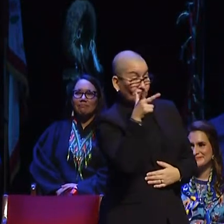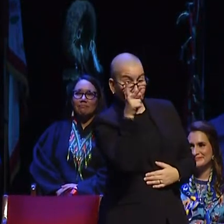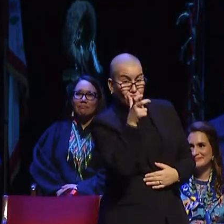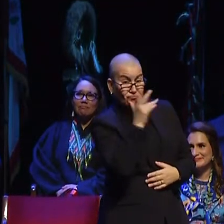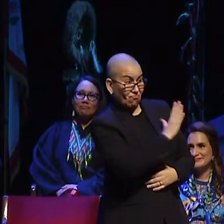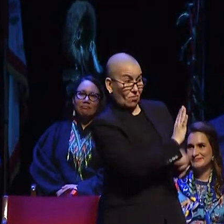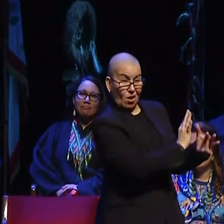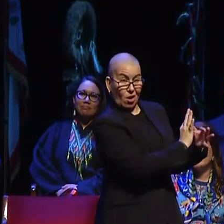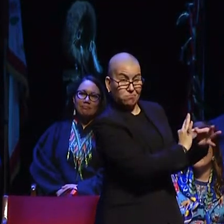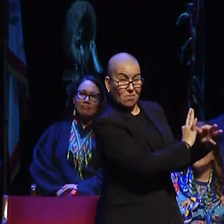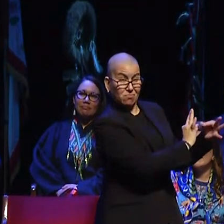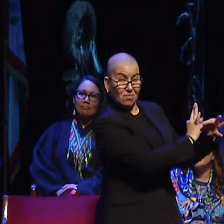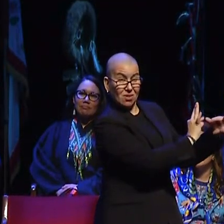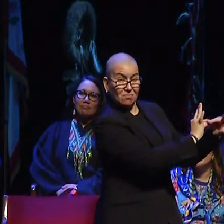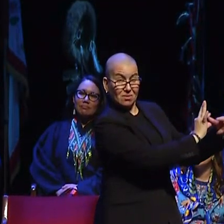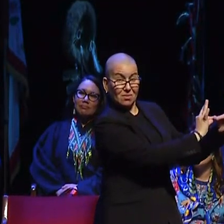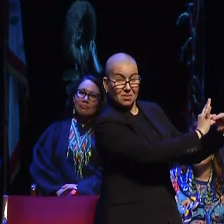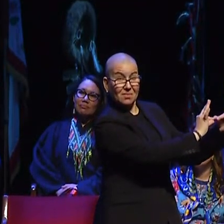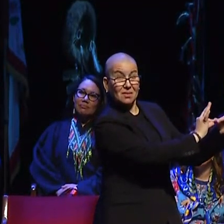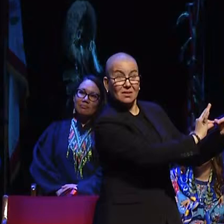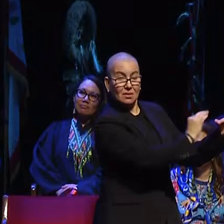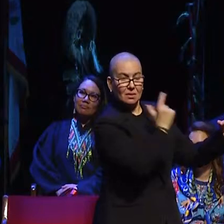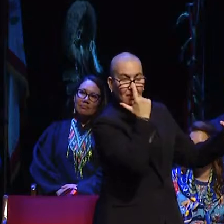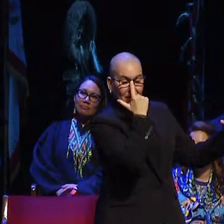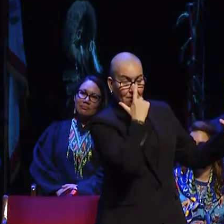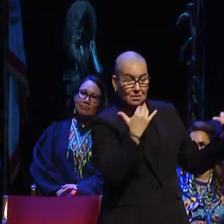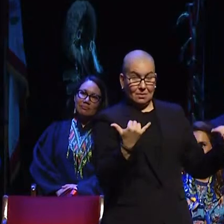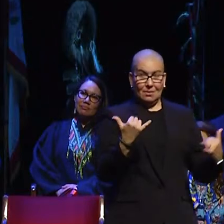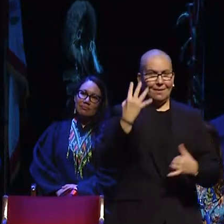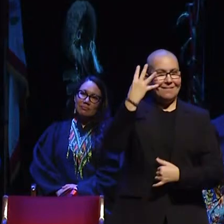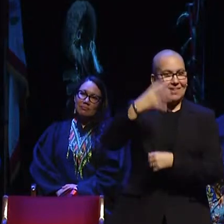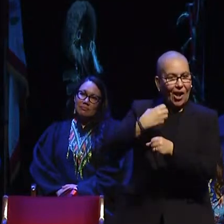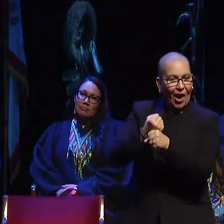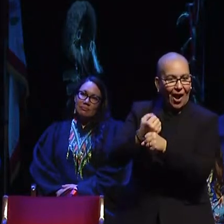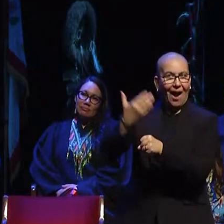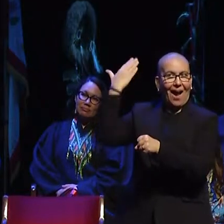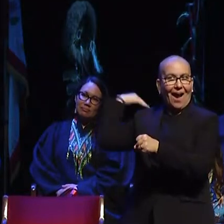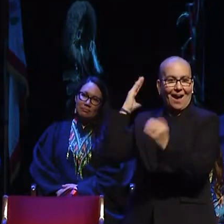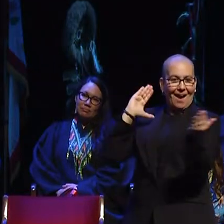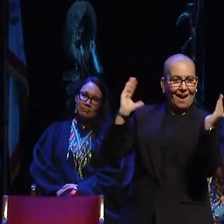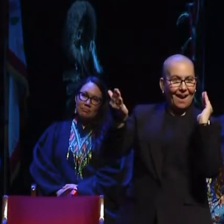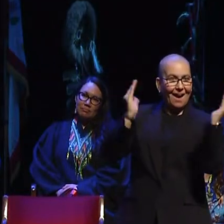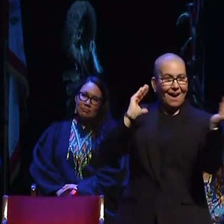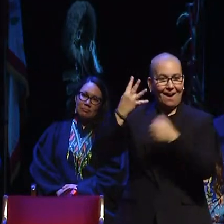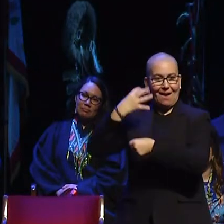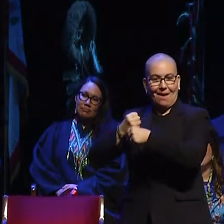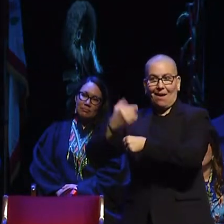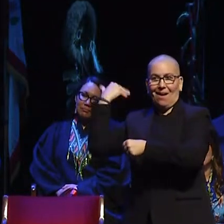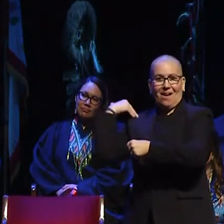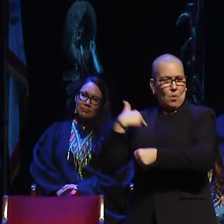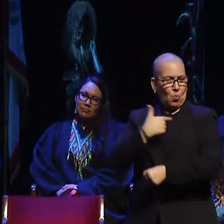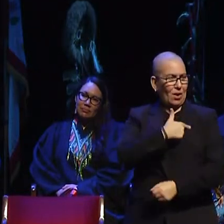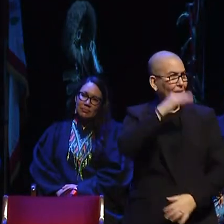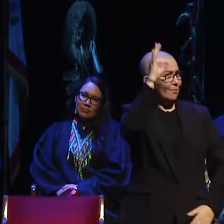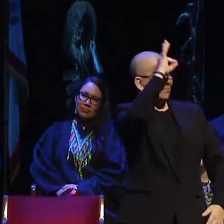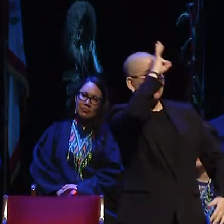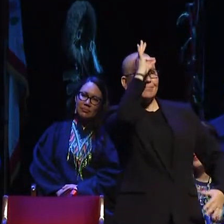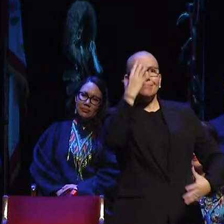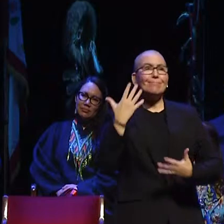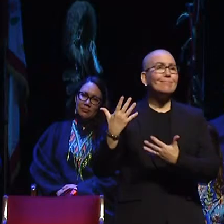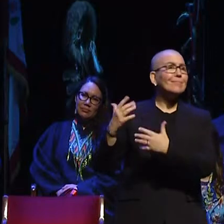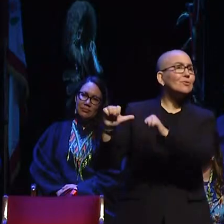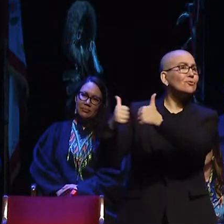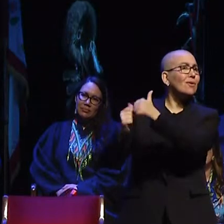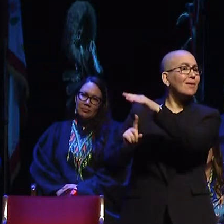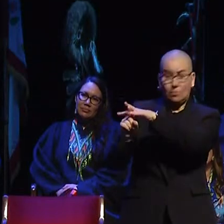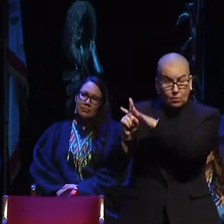say, at this occasion 4 years ago when we took the office, we didn't know the extraordinary challenges, the unprecedented things